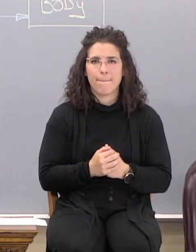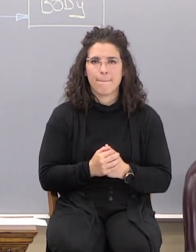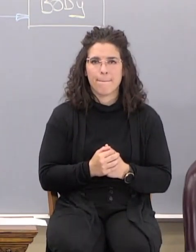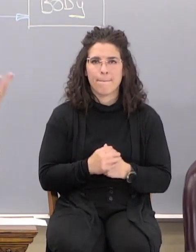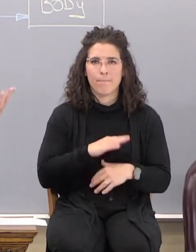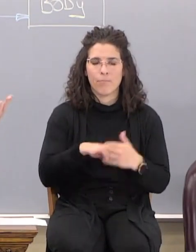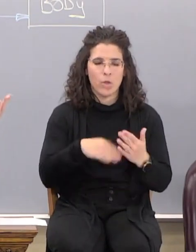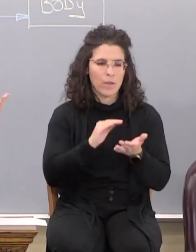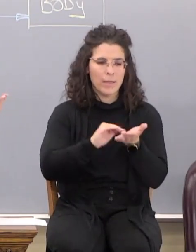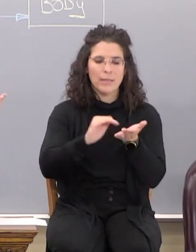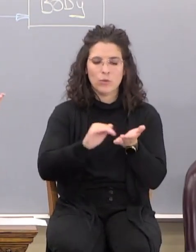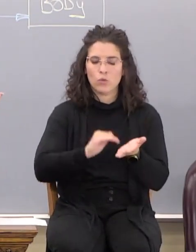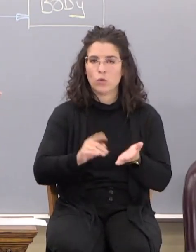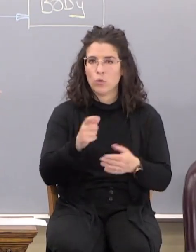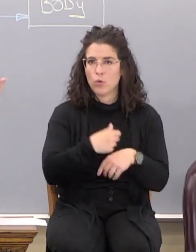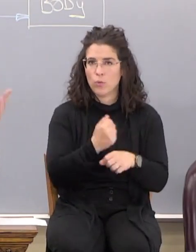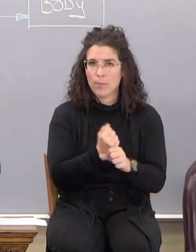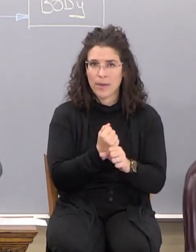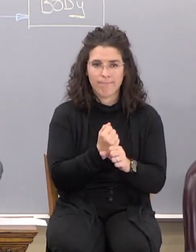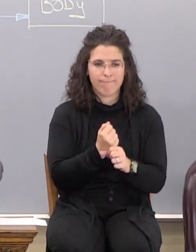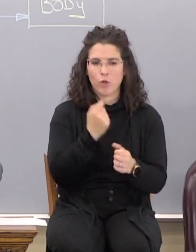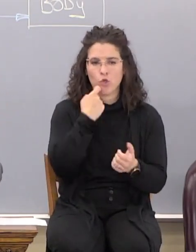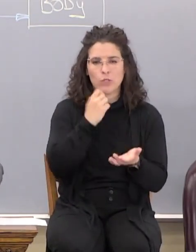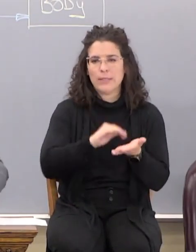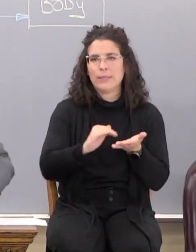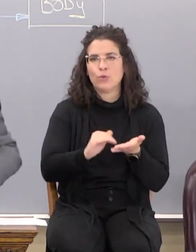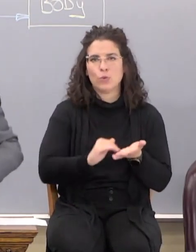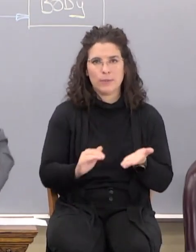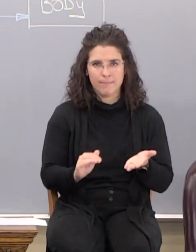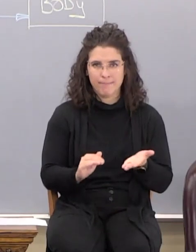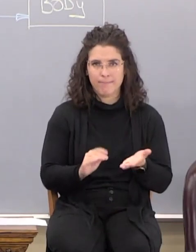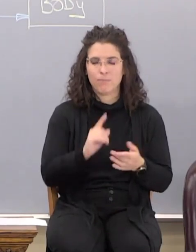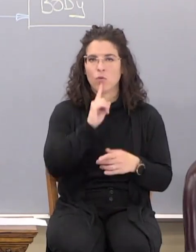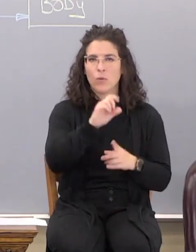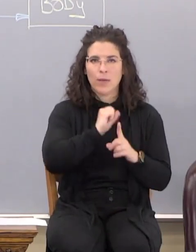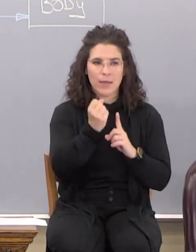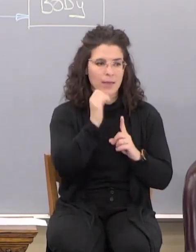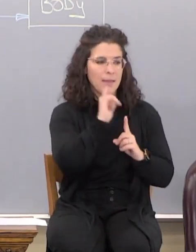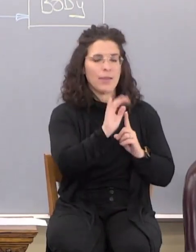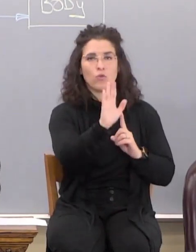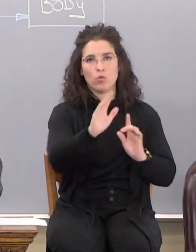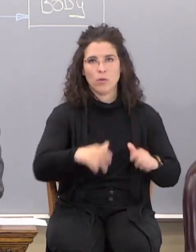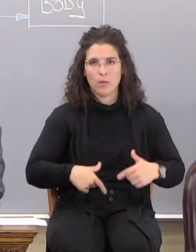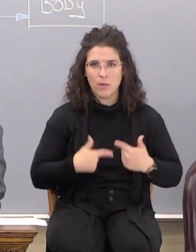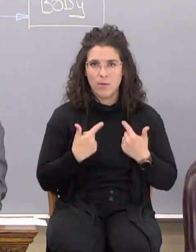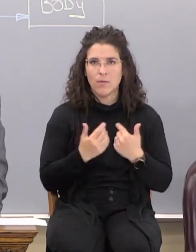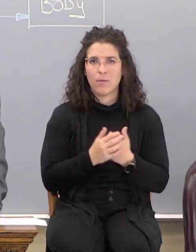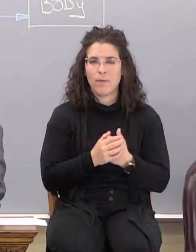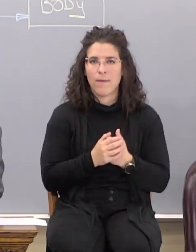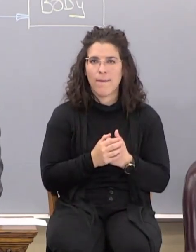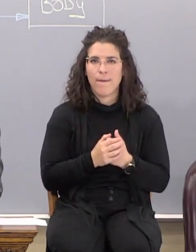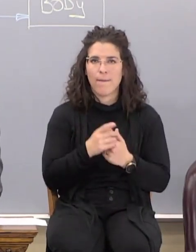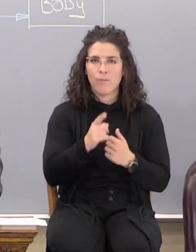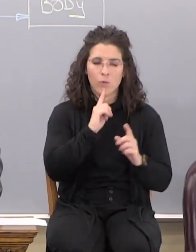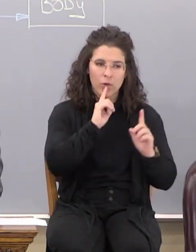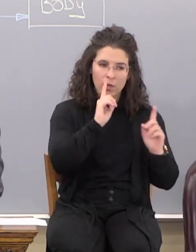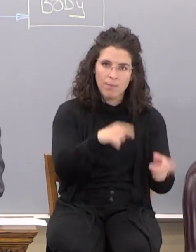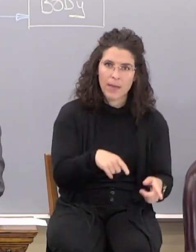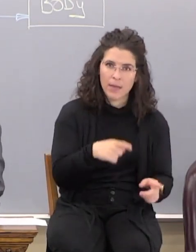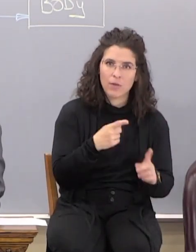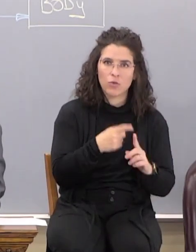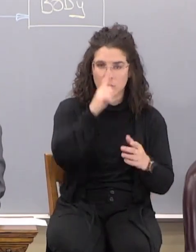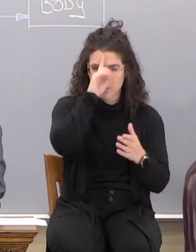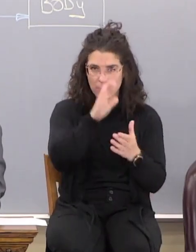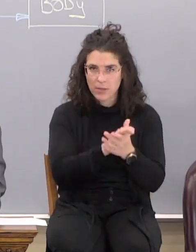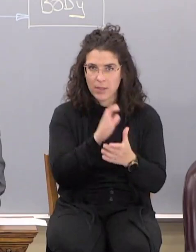All the excuses you make are just excuses. The reality is that's your life. And you are commanded to